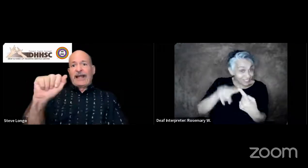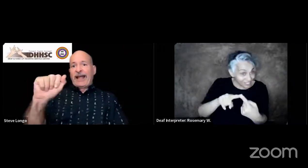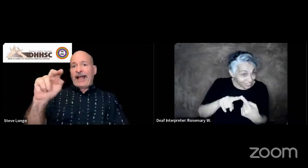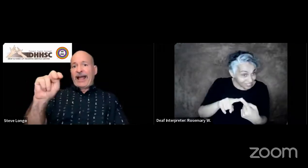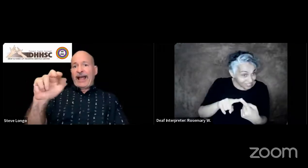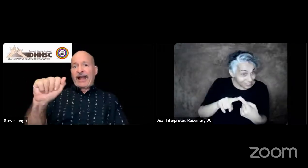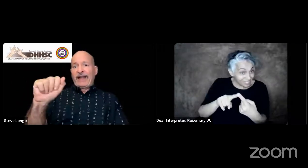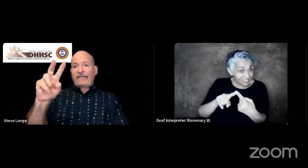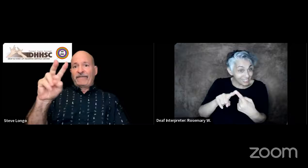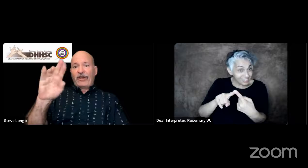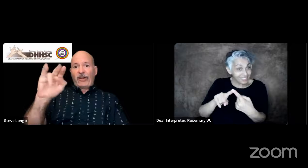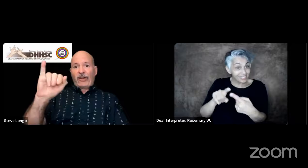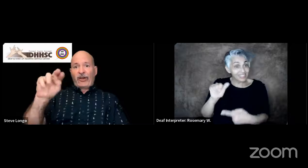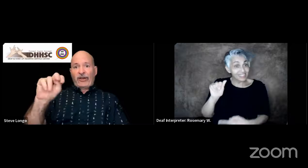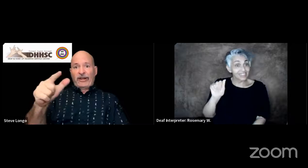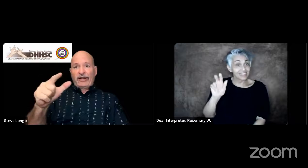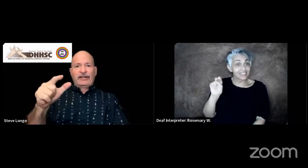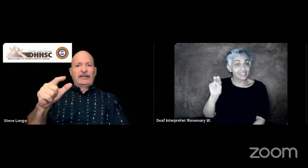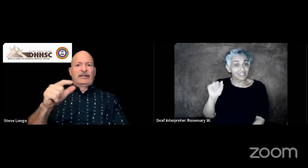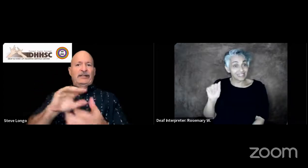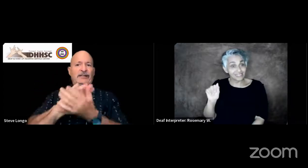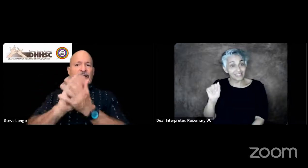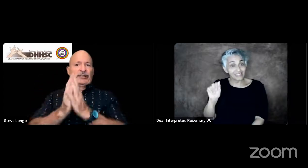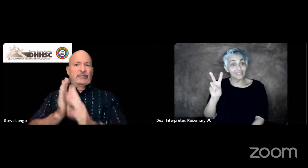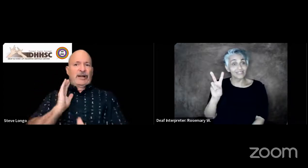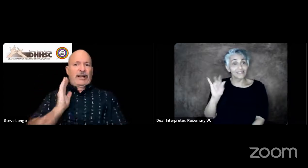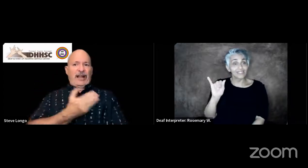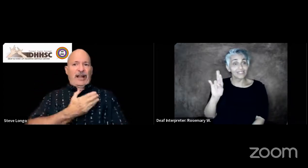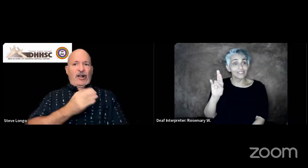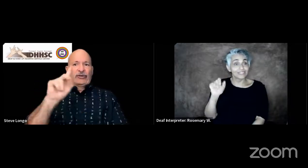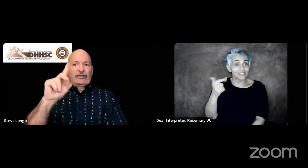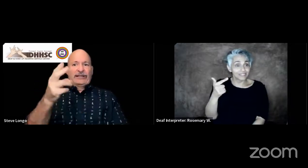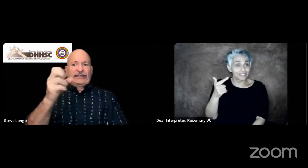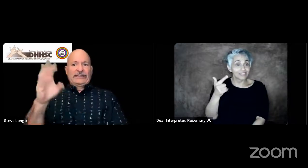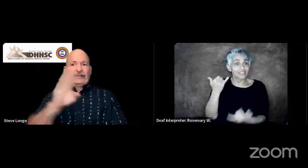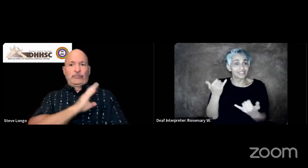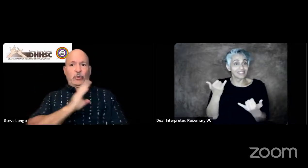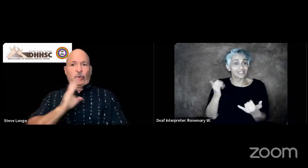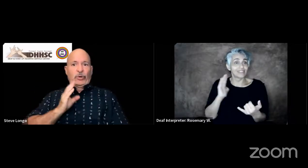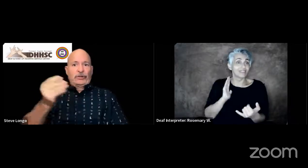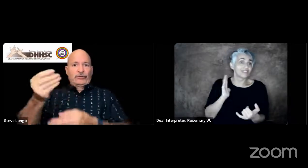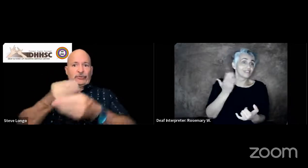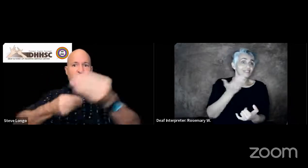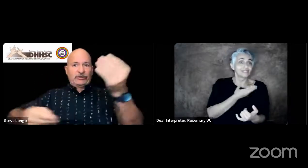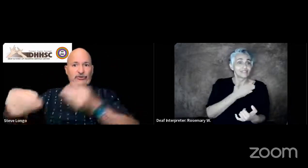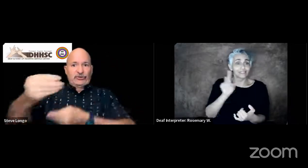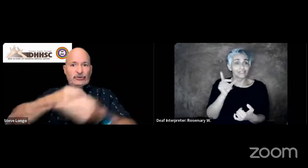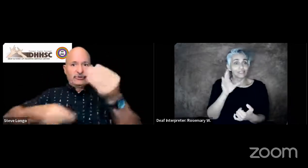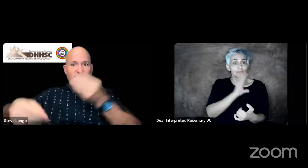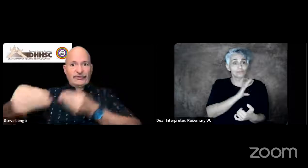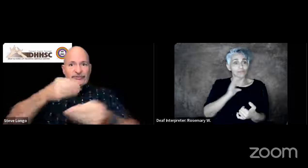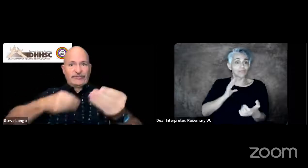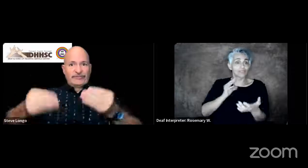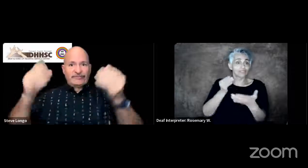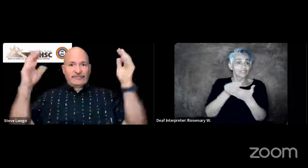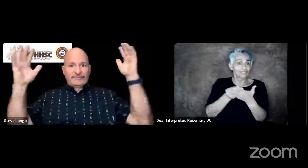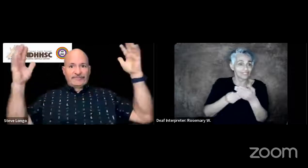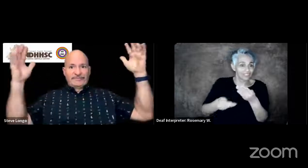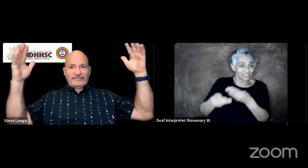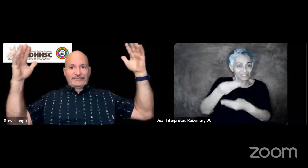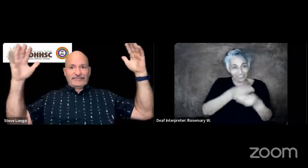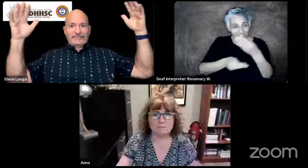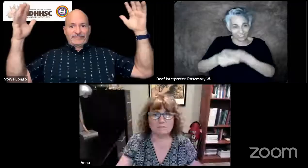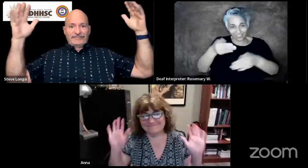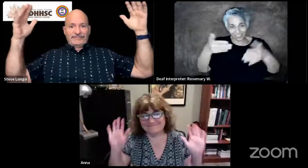say congratulations to Anna Veering, who is going to become